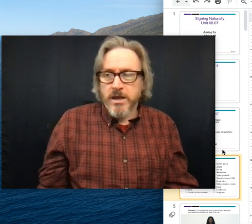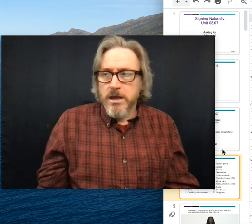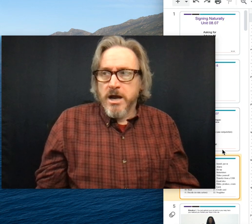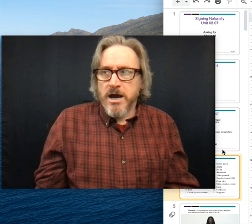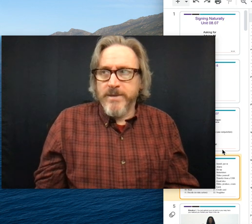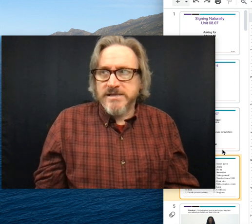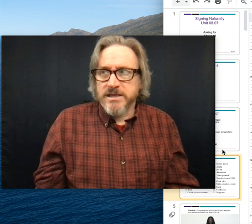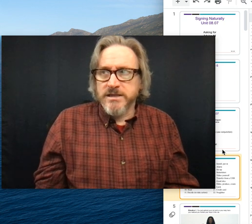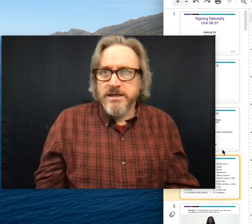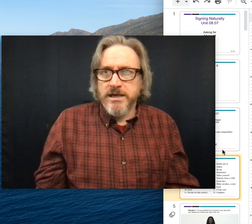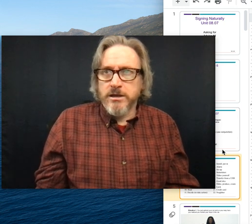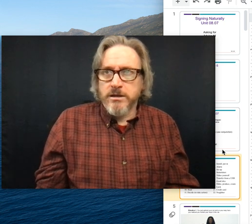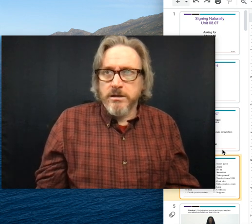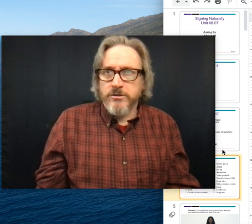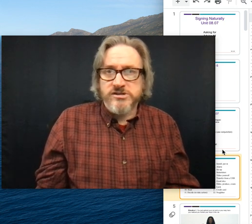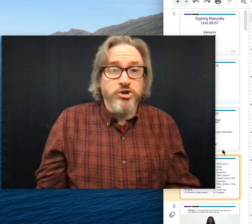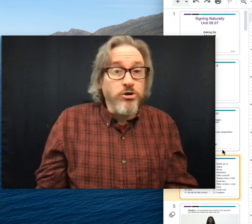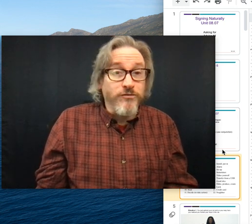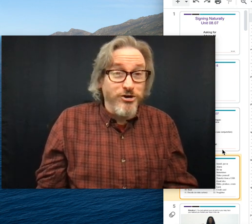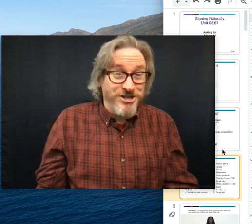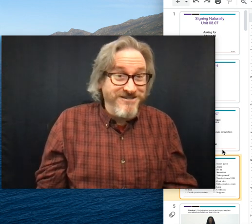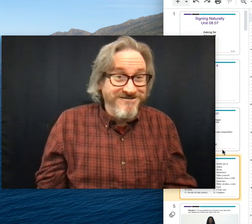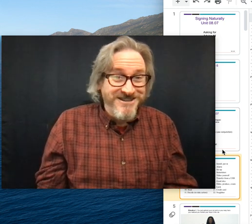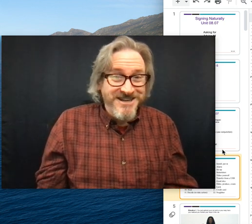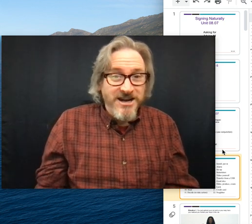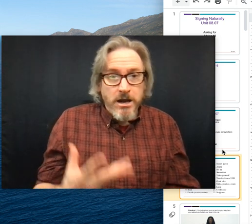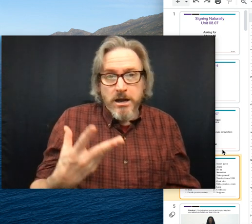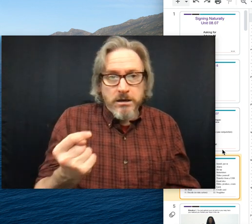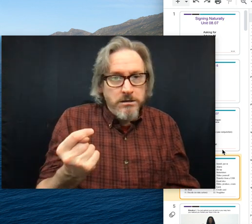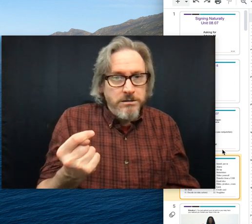doing? There's a shorter version.